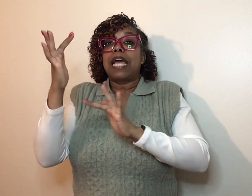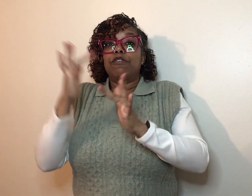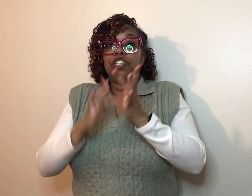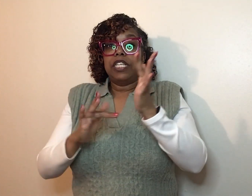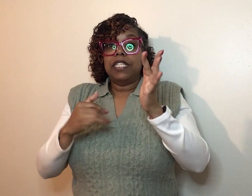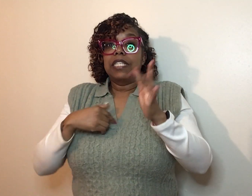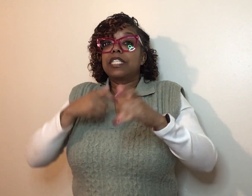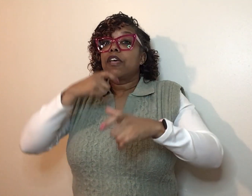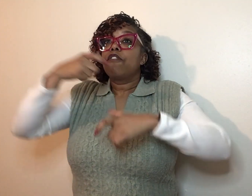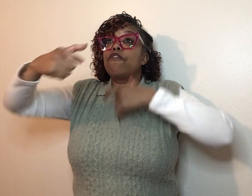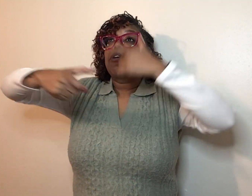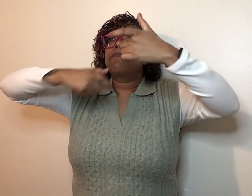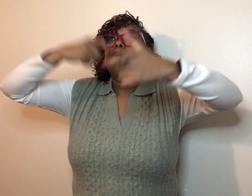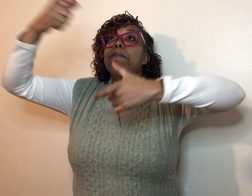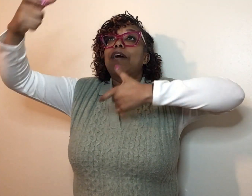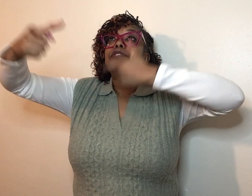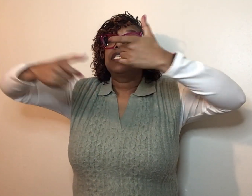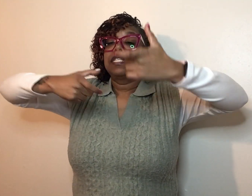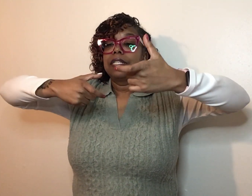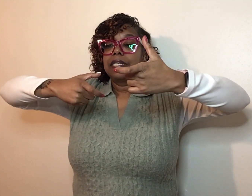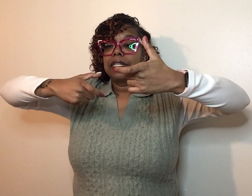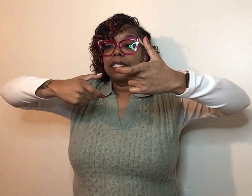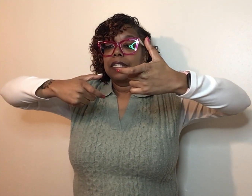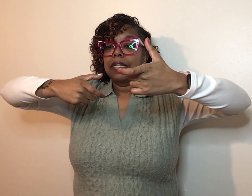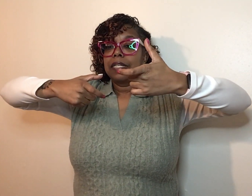shout Jesus from the mountain.